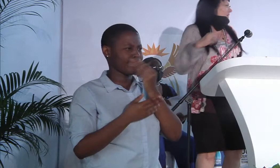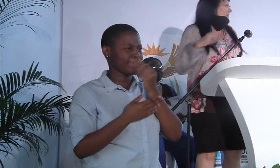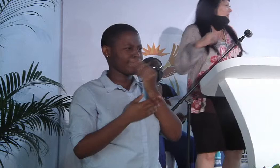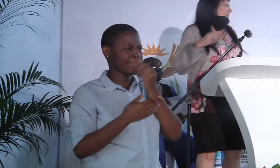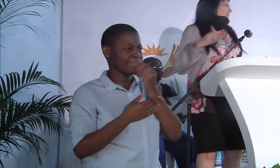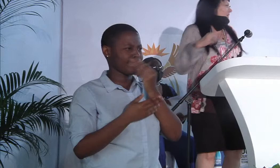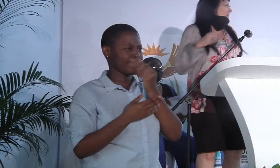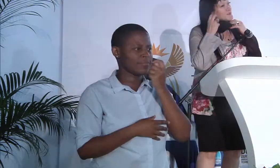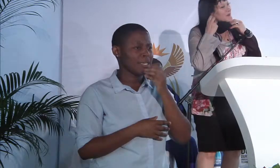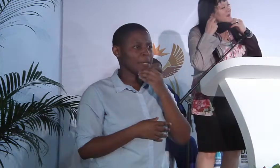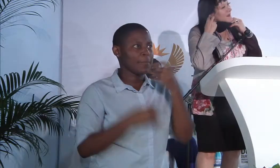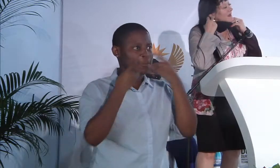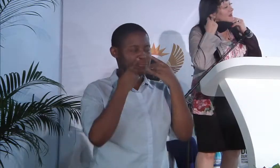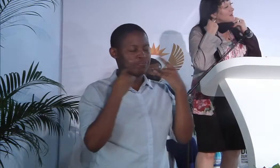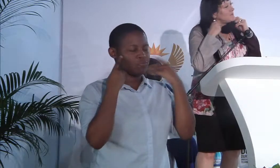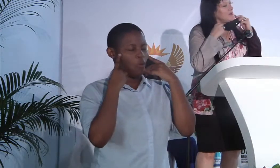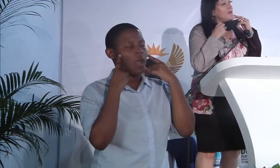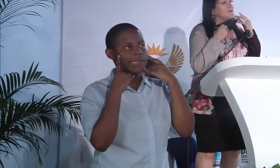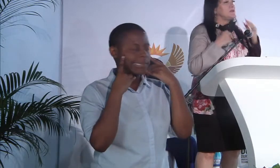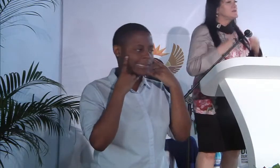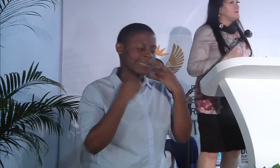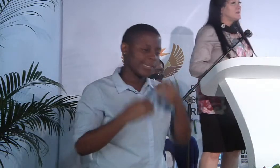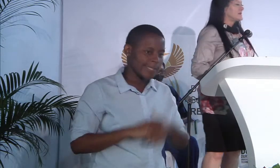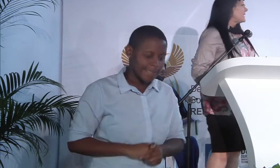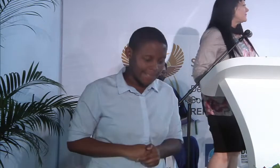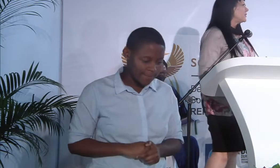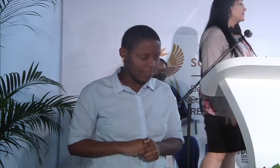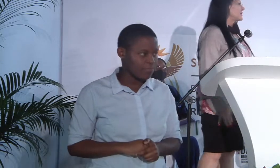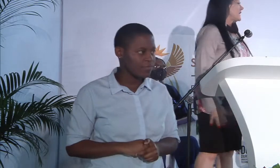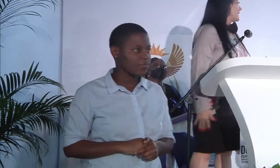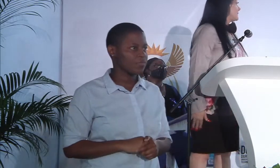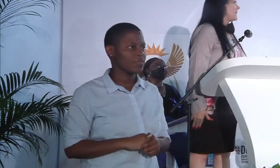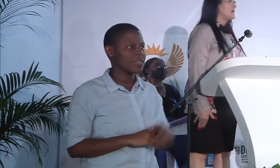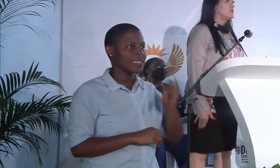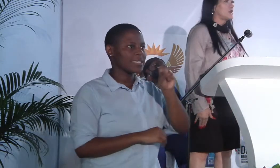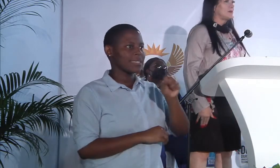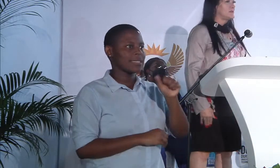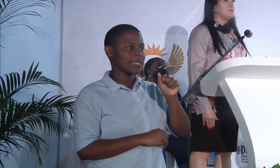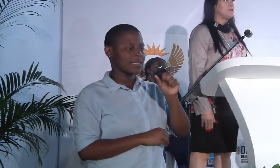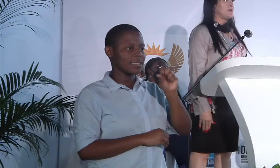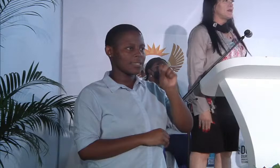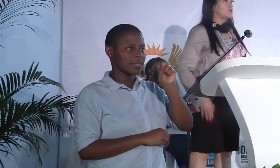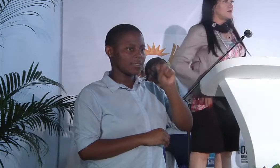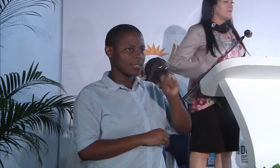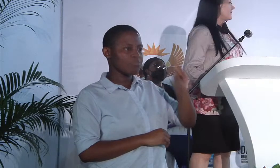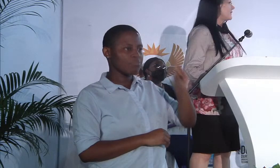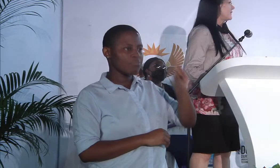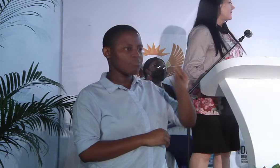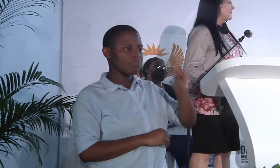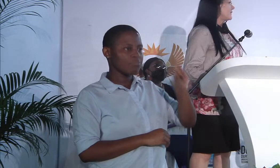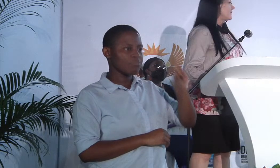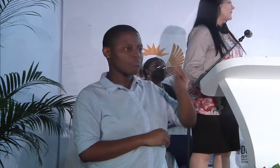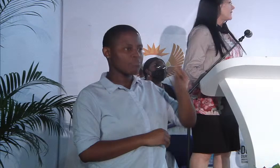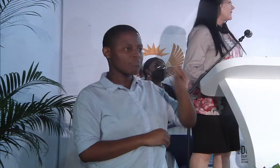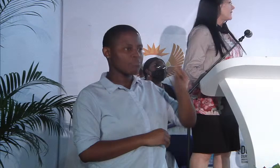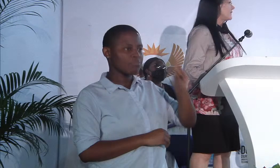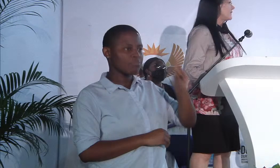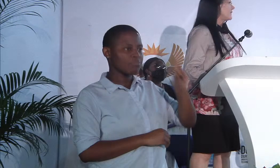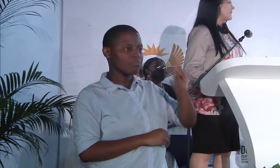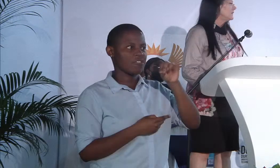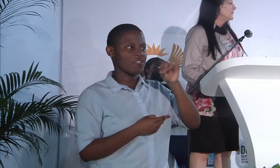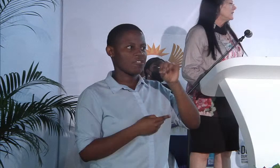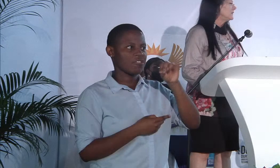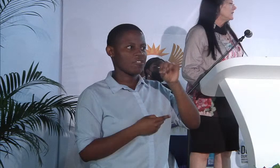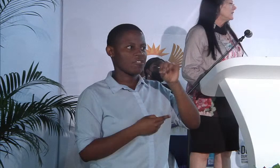the joys of masks. The SANPUD, TB, HIV, enhanced access and